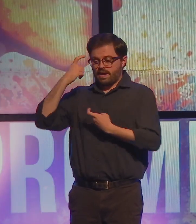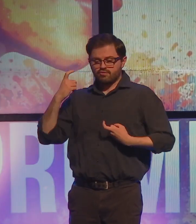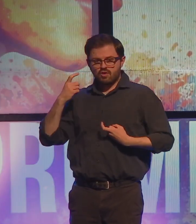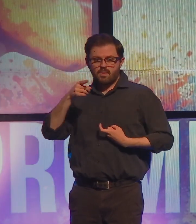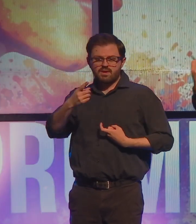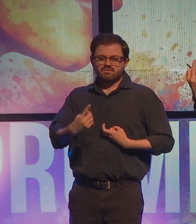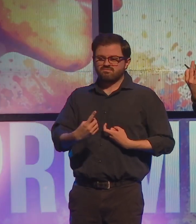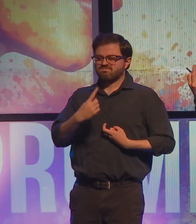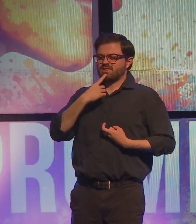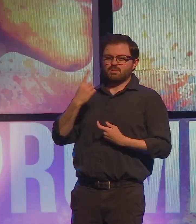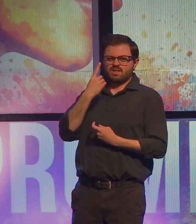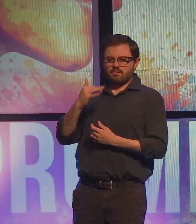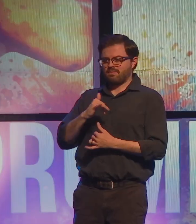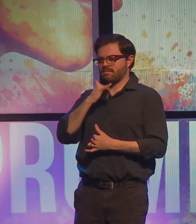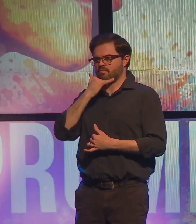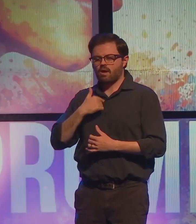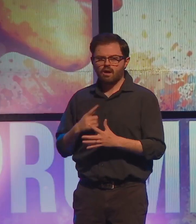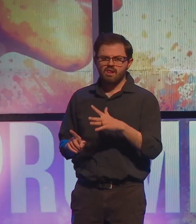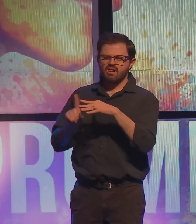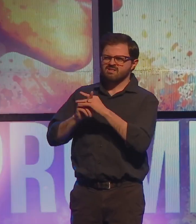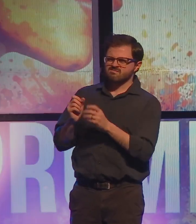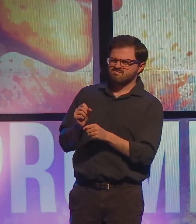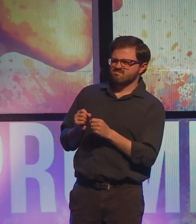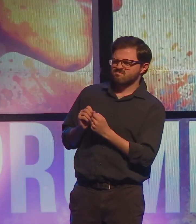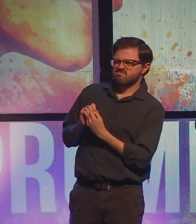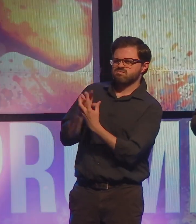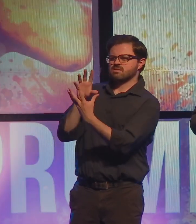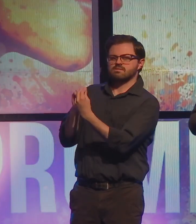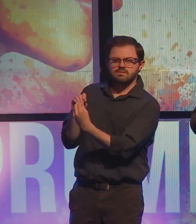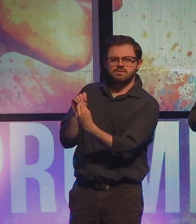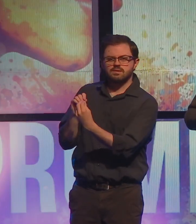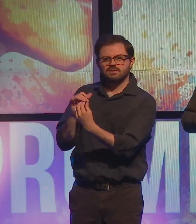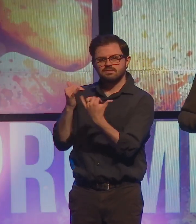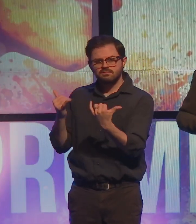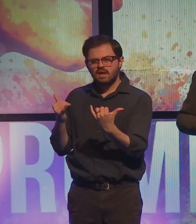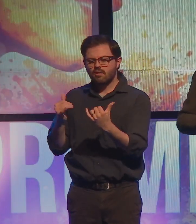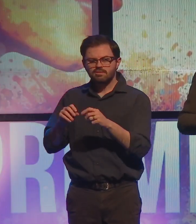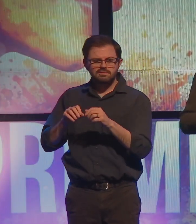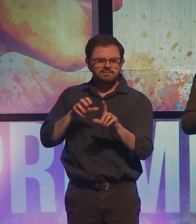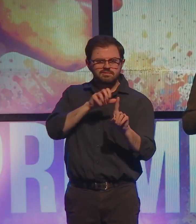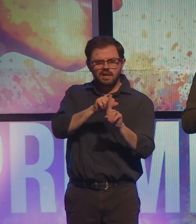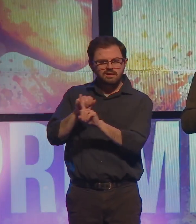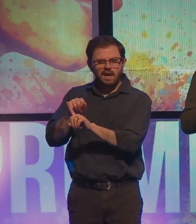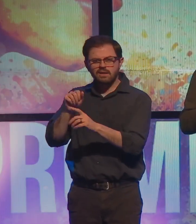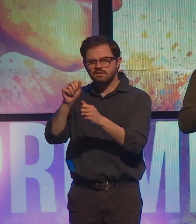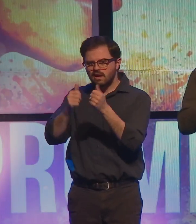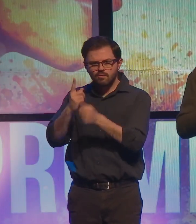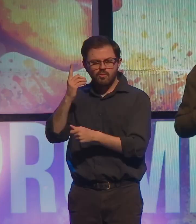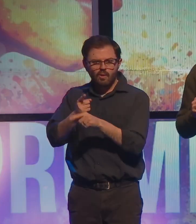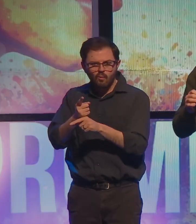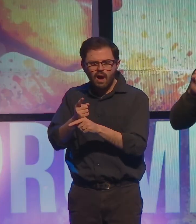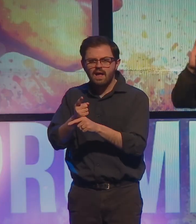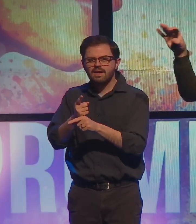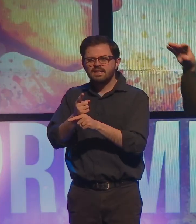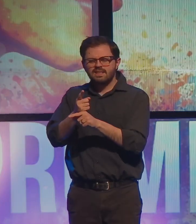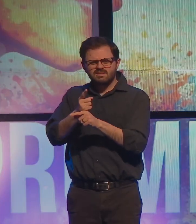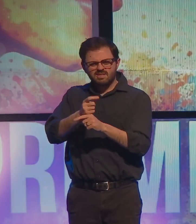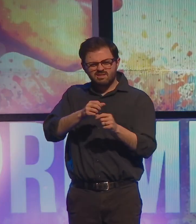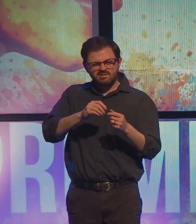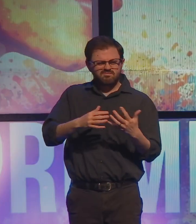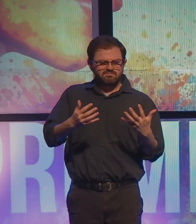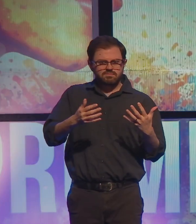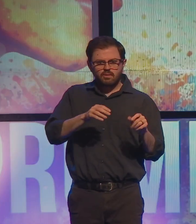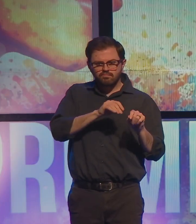wrong thing, it shows up, and then it's like out of the cage. You know? It's just devouring